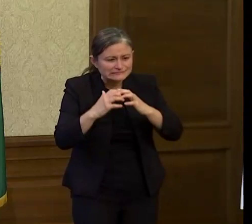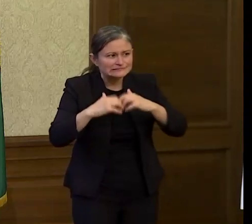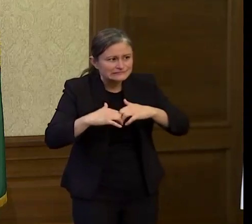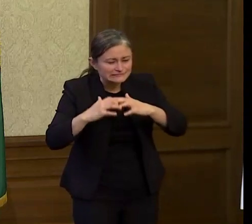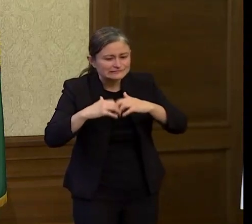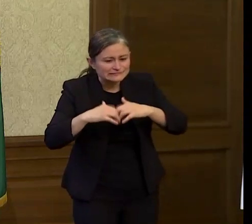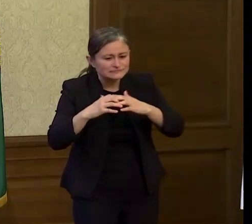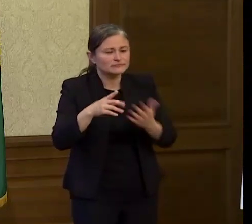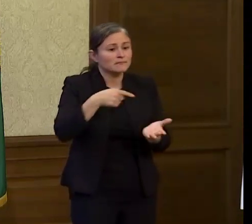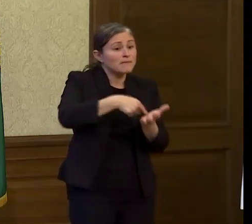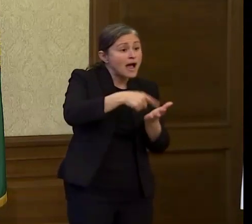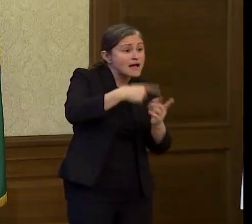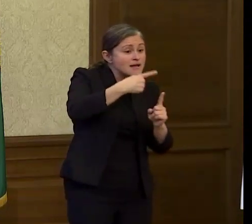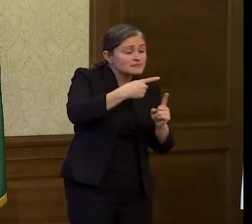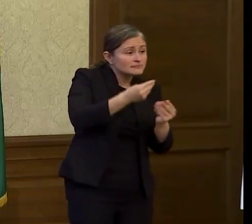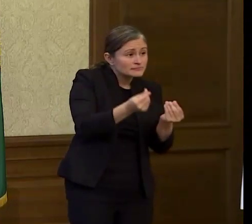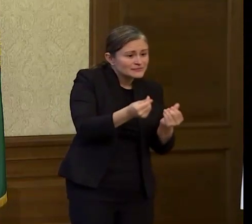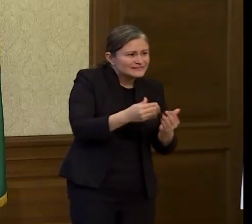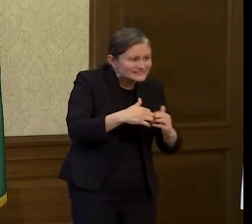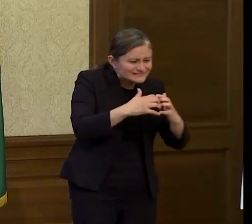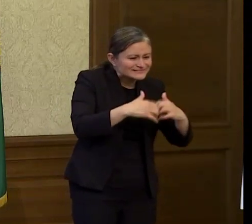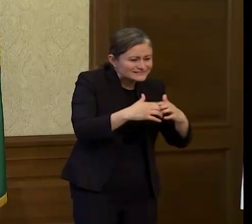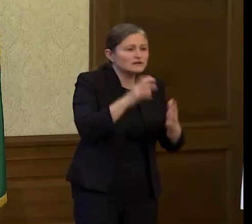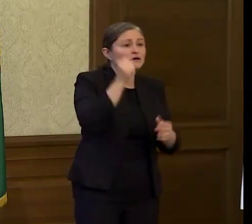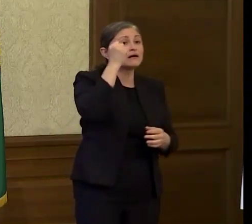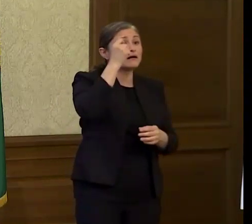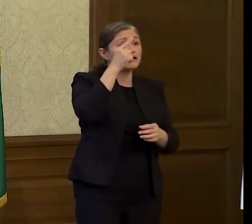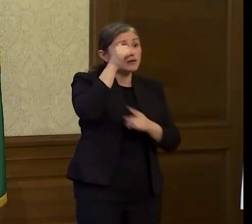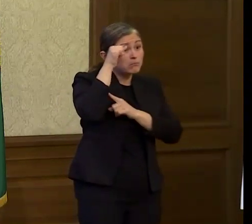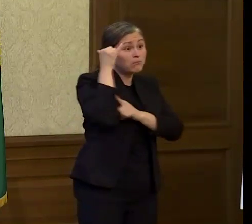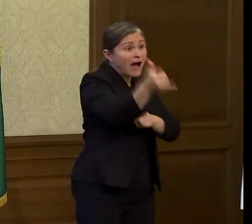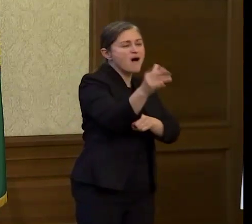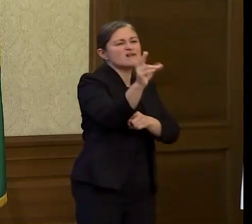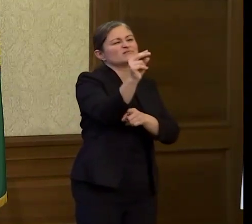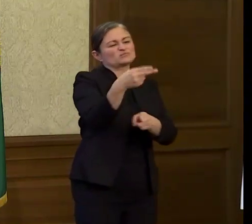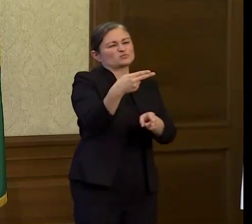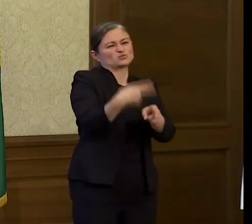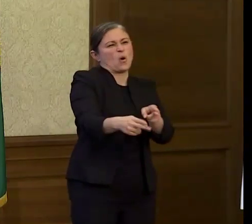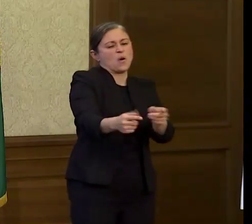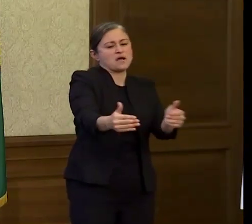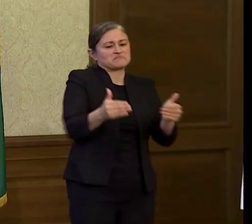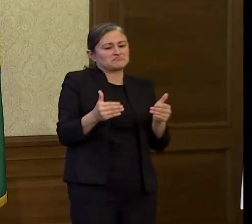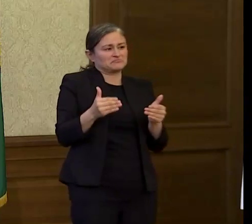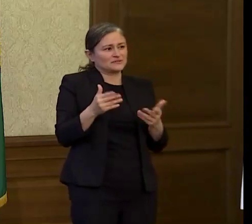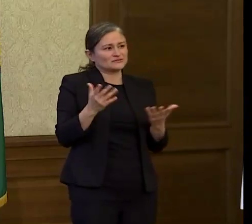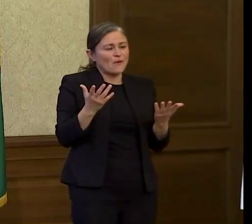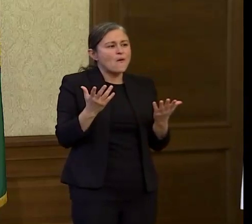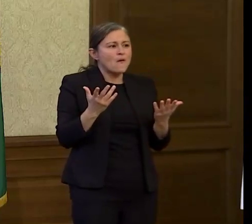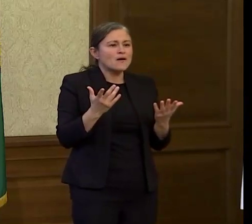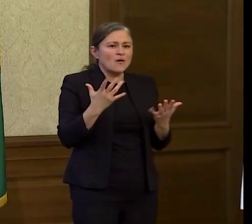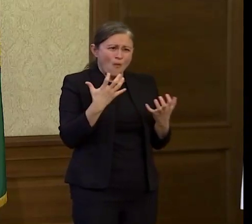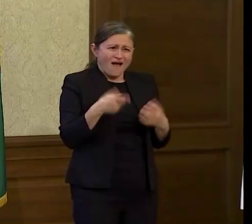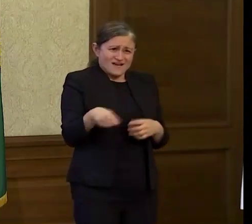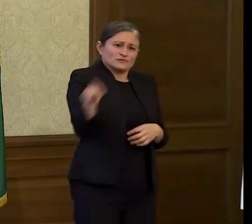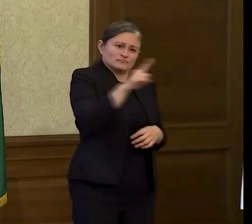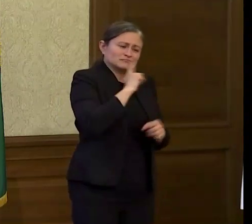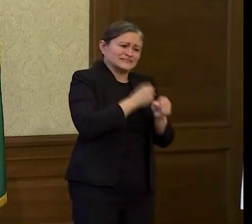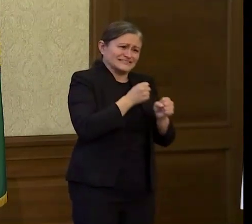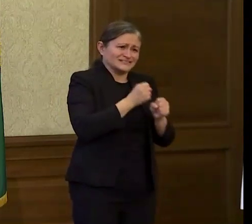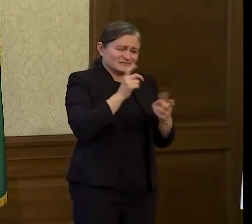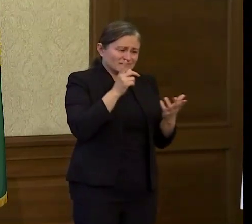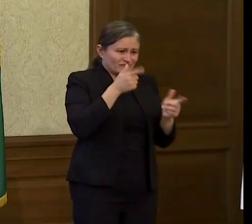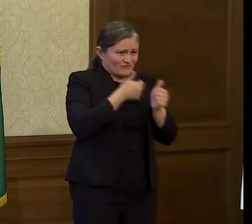work forward to the ultimate conclusion of our efforts. Yesterday, I put a call to our